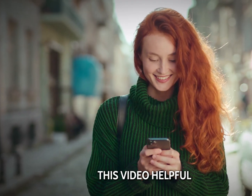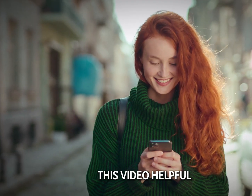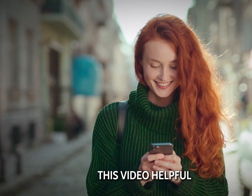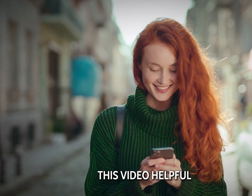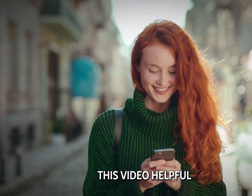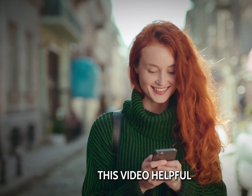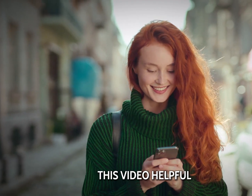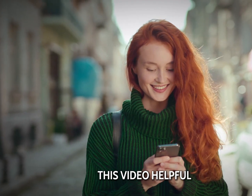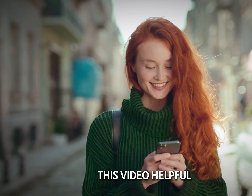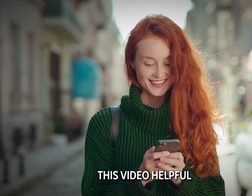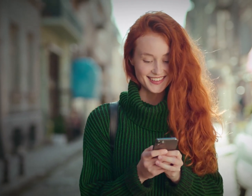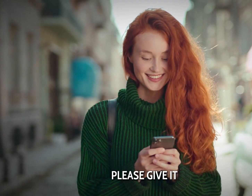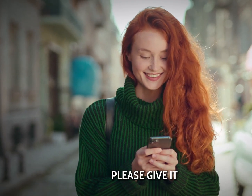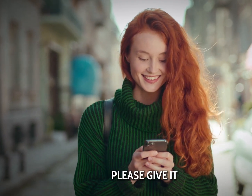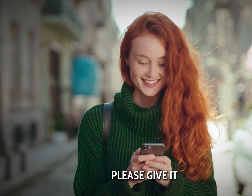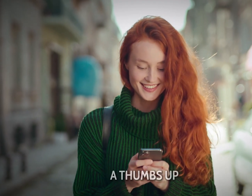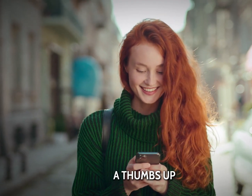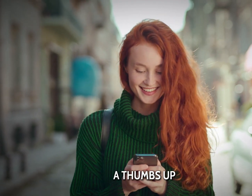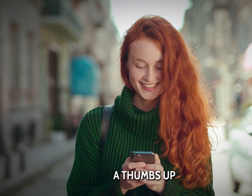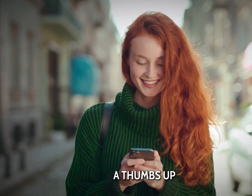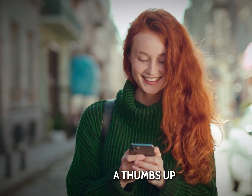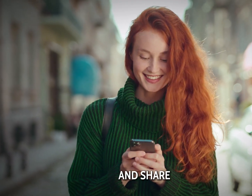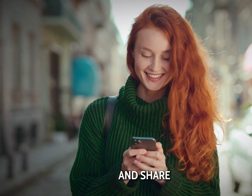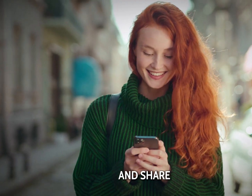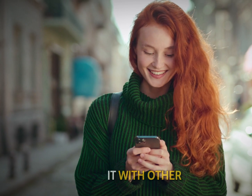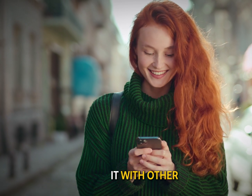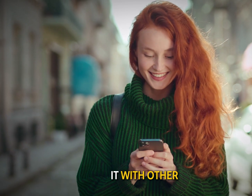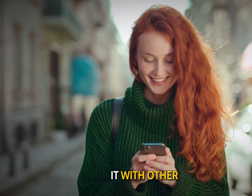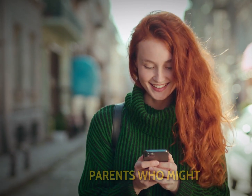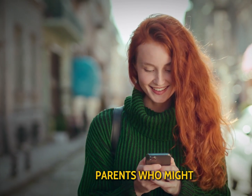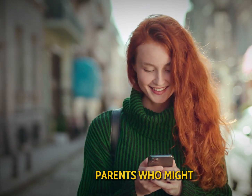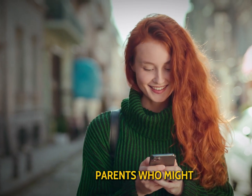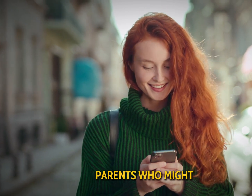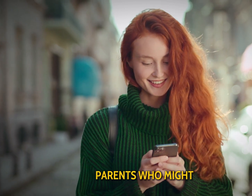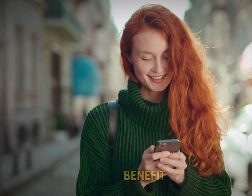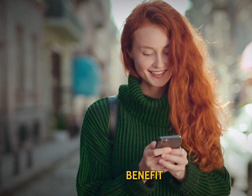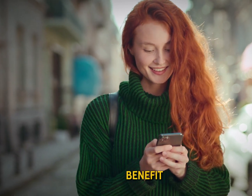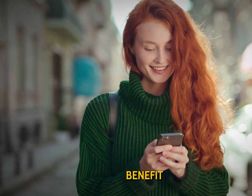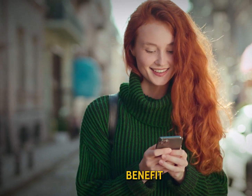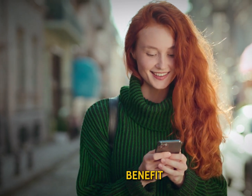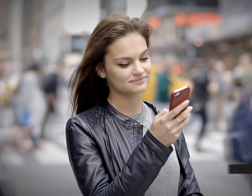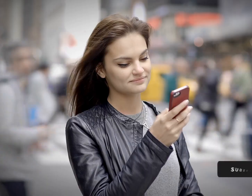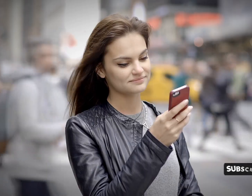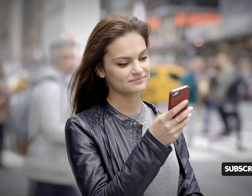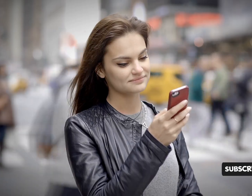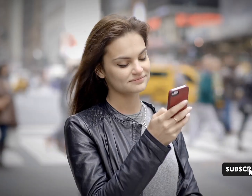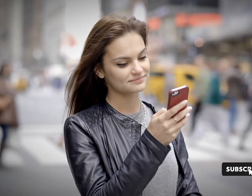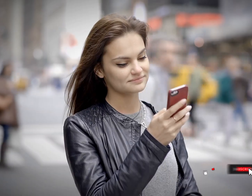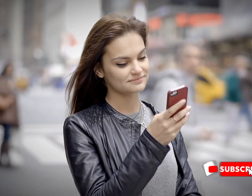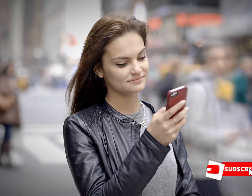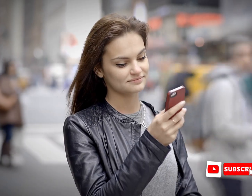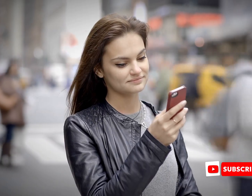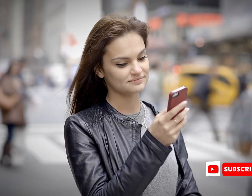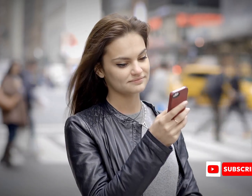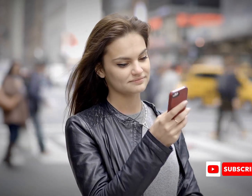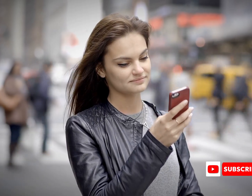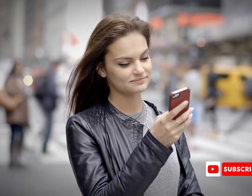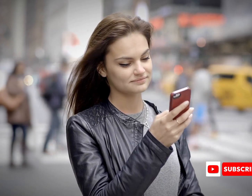video helpful, please give it a thumbs up and share it with other parents who might benefit. Don't forget to subscribe for more practical